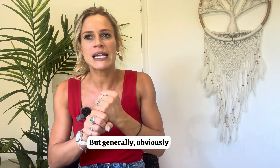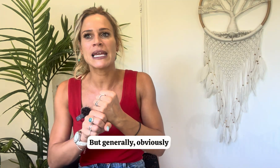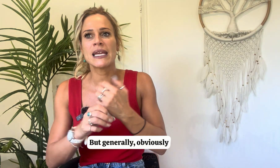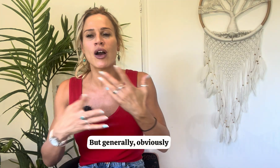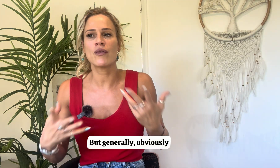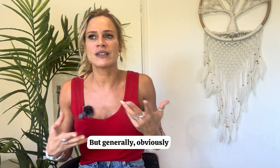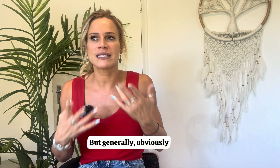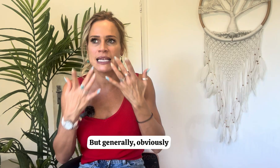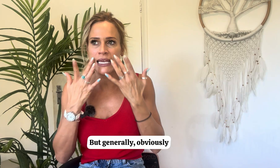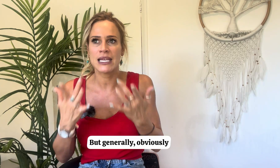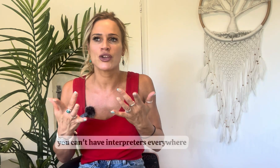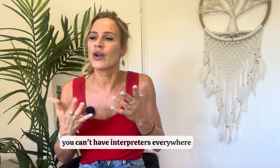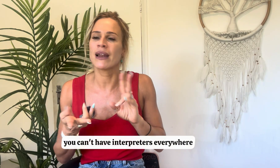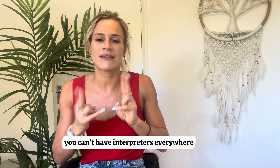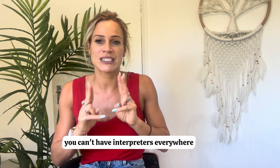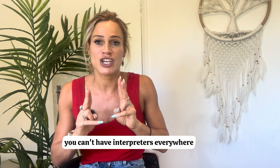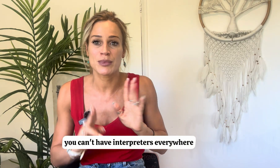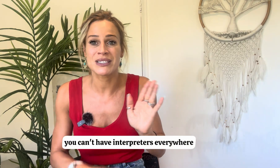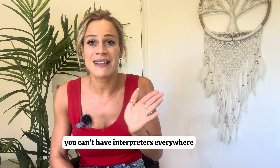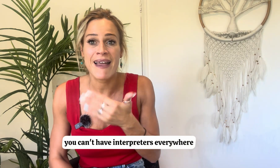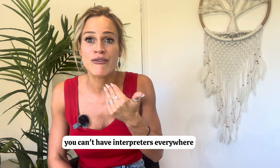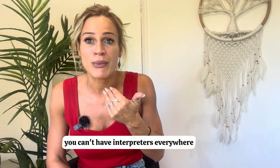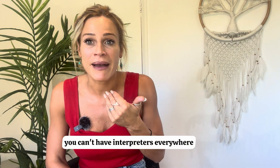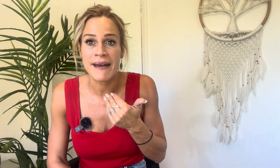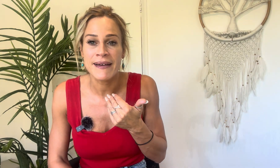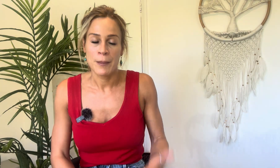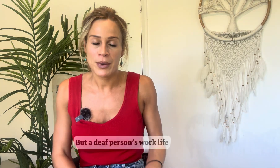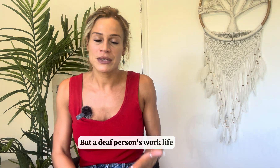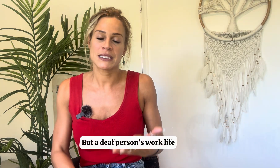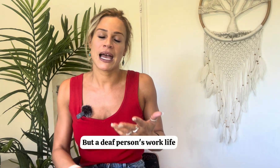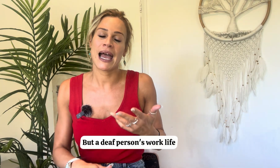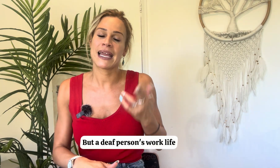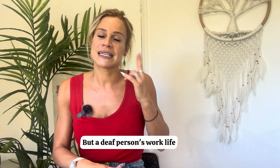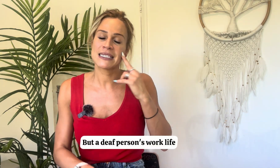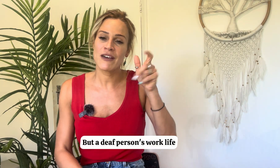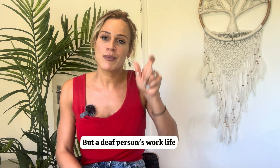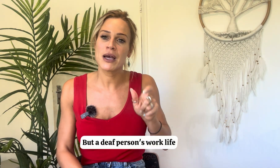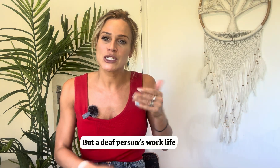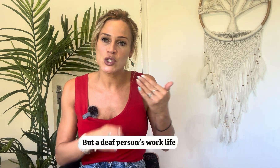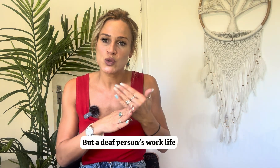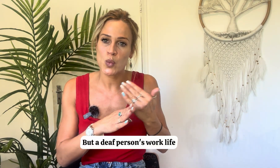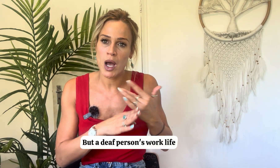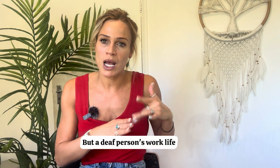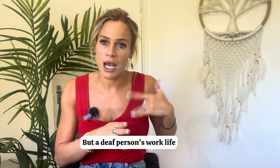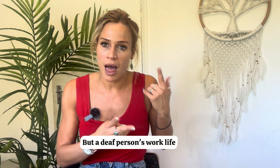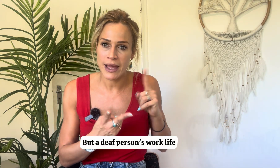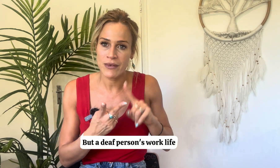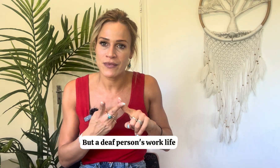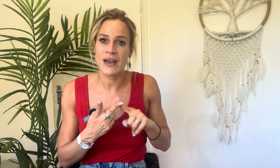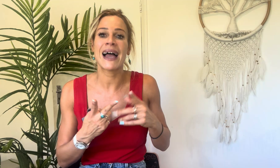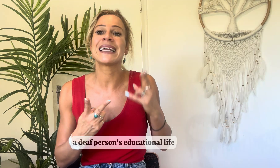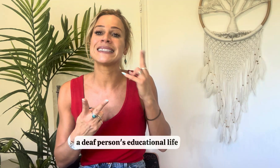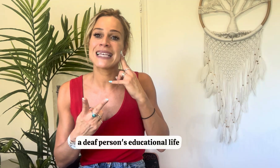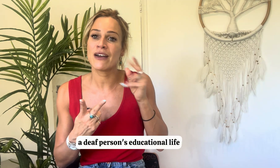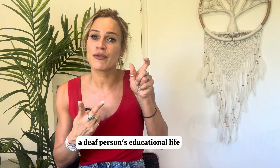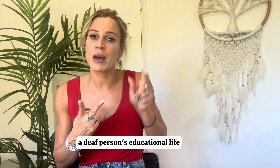generally, obviously, you can't have interpreters everywhere. But a deaf person's work life, a deaf